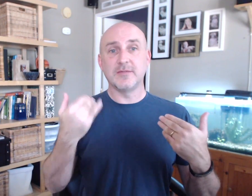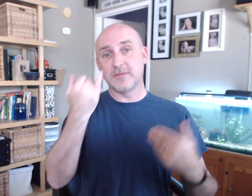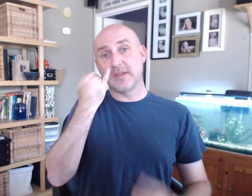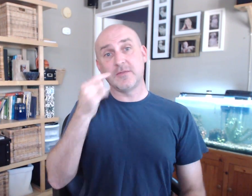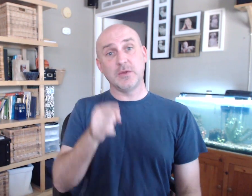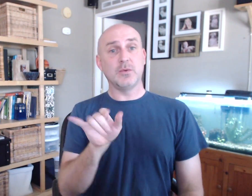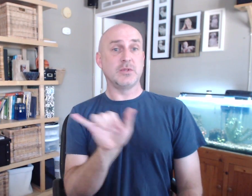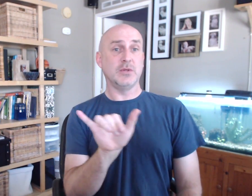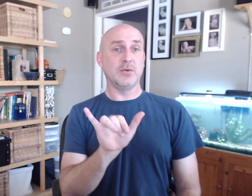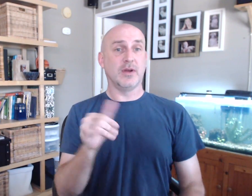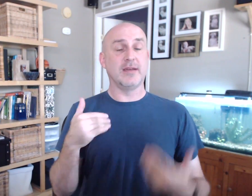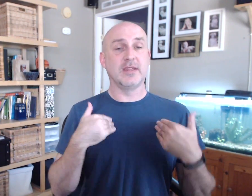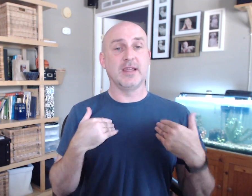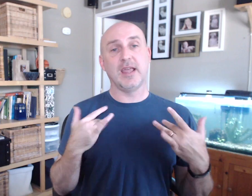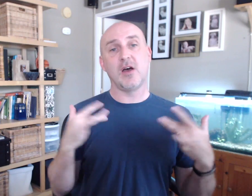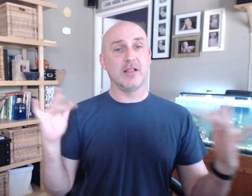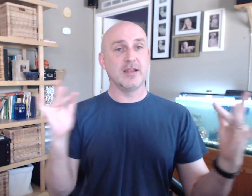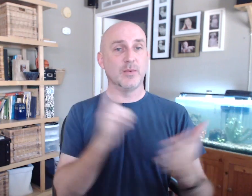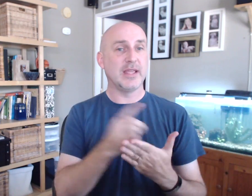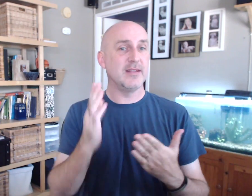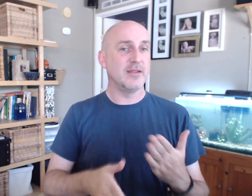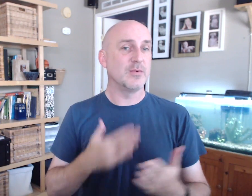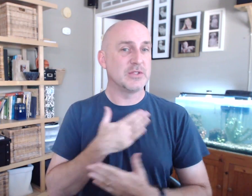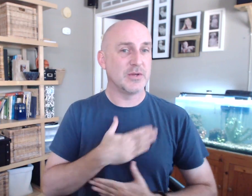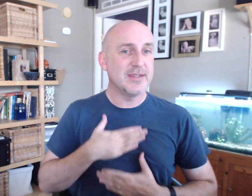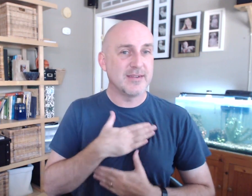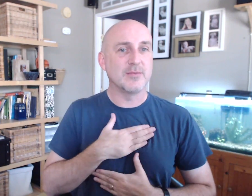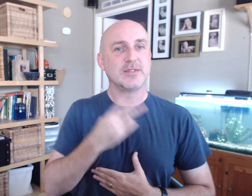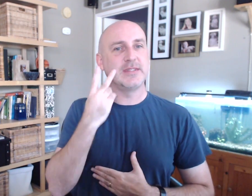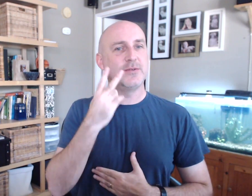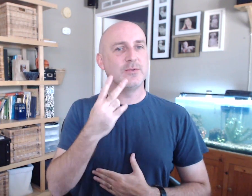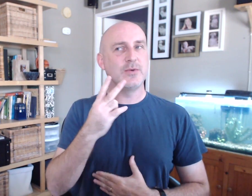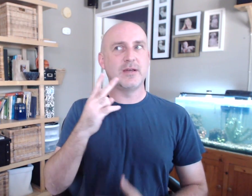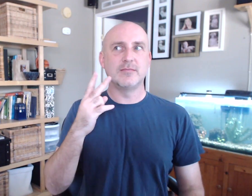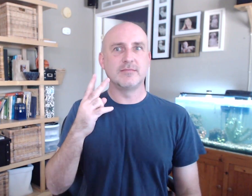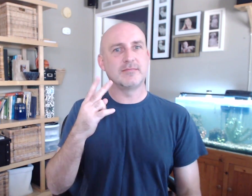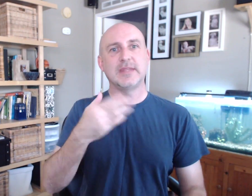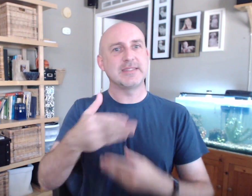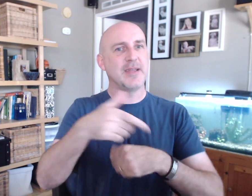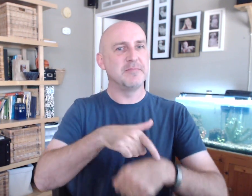if you too are having a holiday weekend, that you enjoy it, and we'll see you next time.